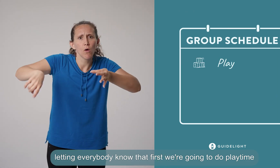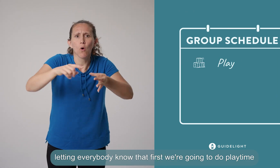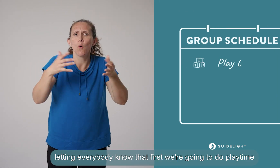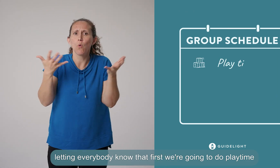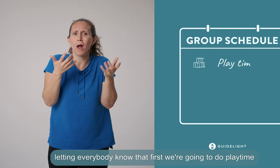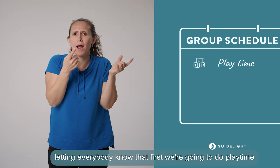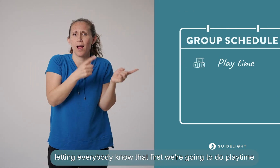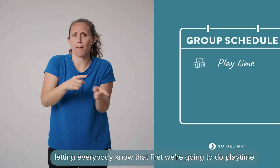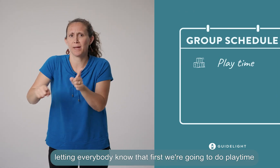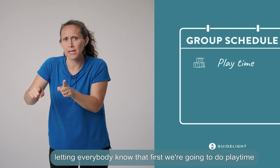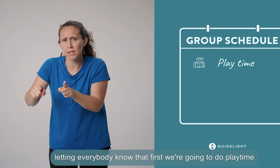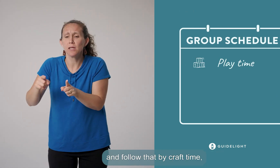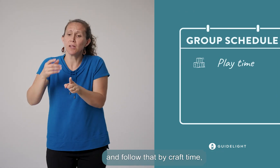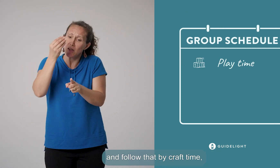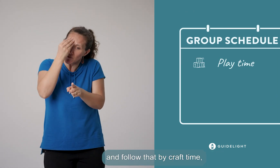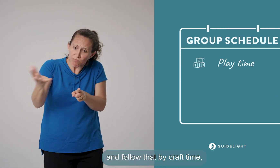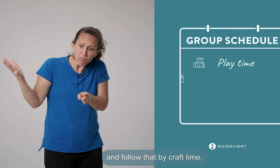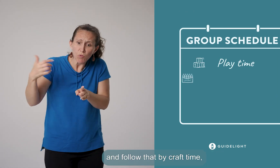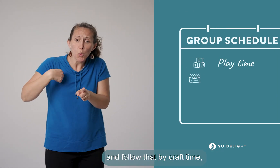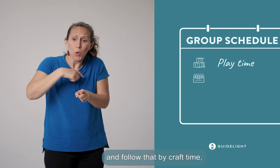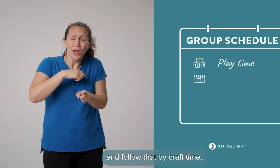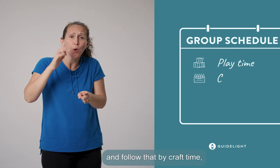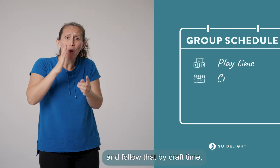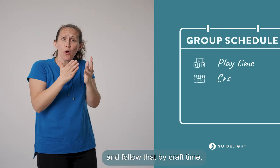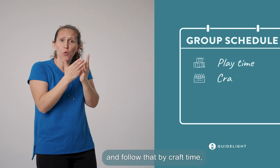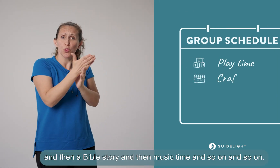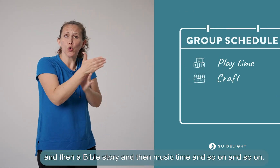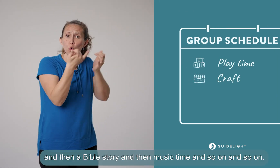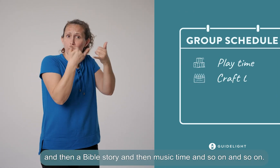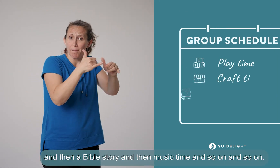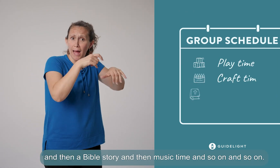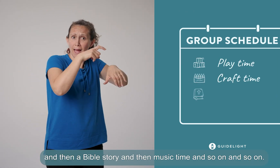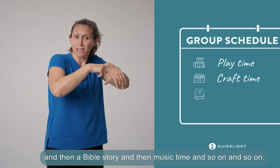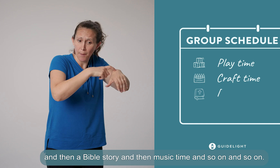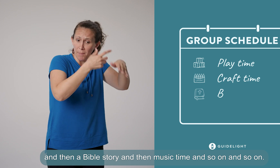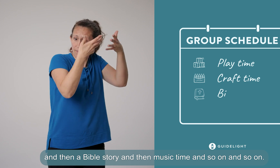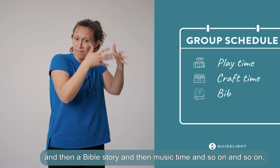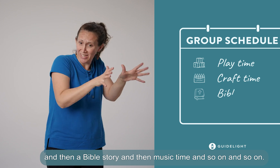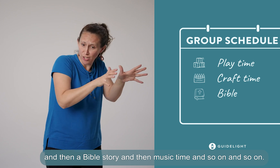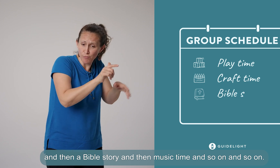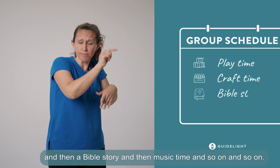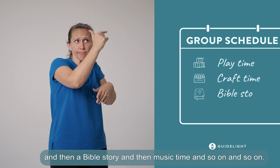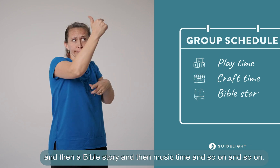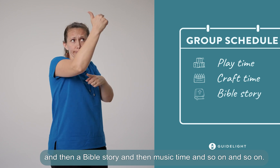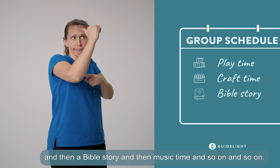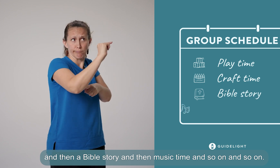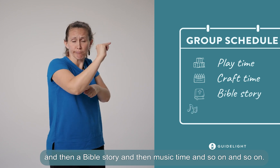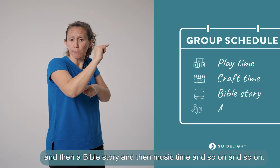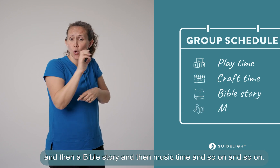we're going to do playtime and follow that by craft time, and then a Bible story, and then music time, and so on and so